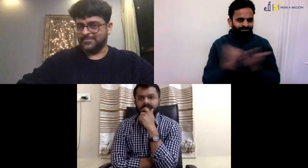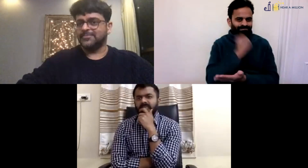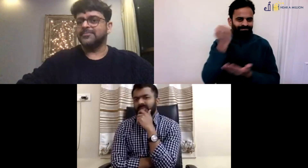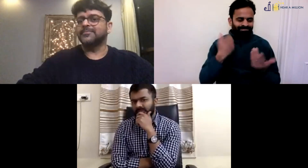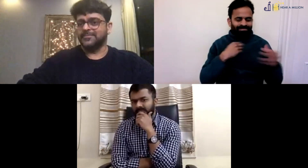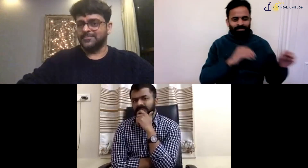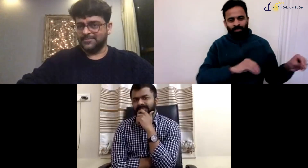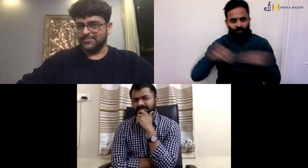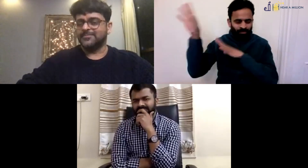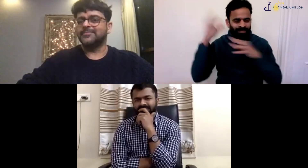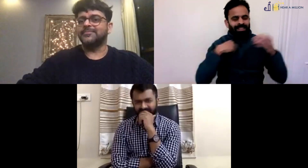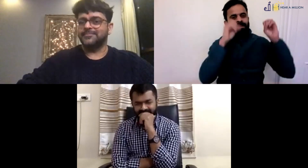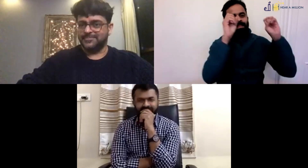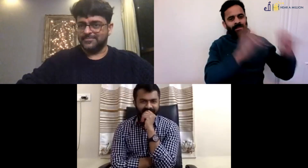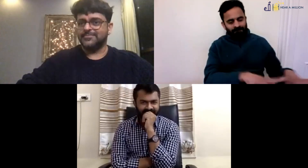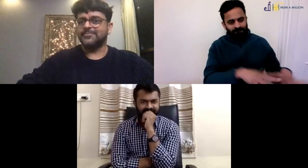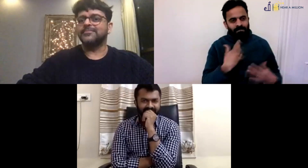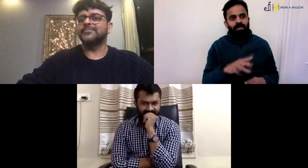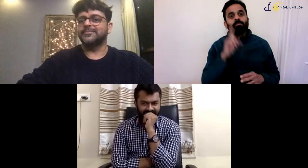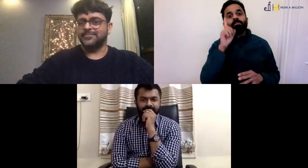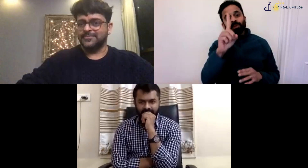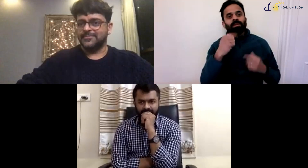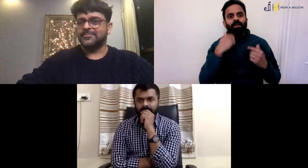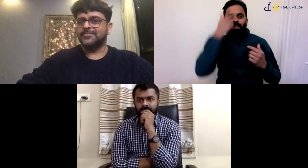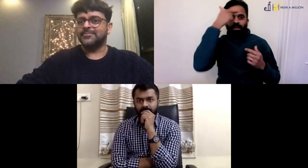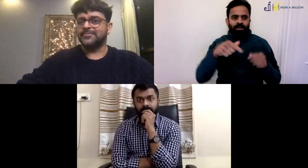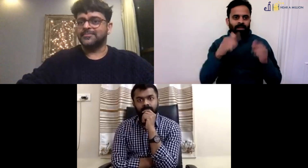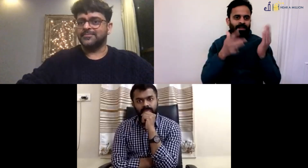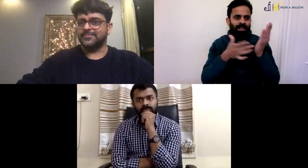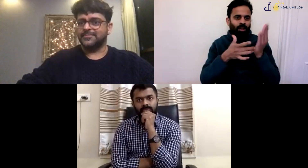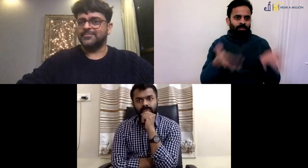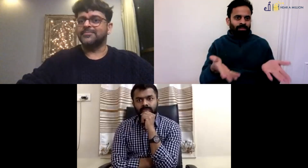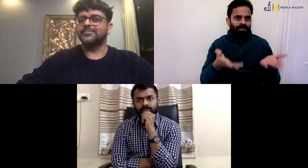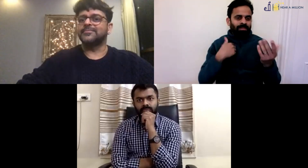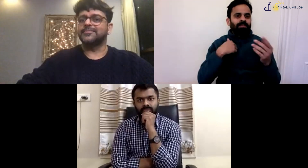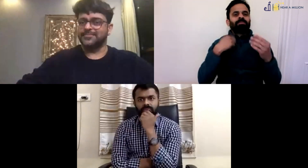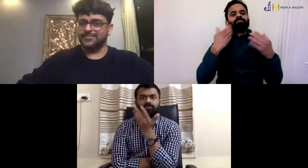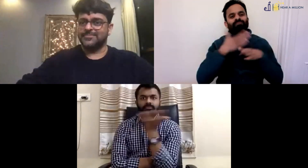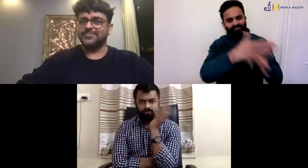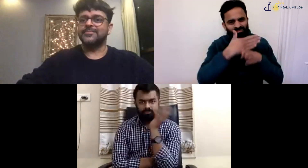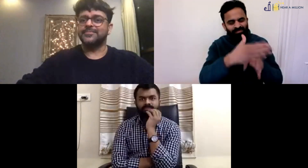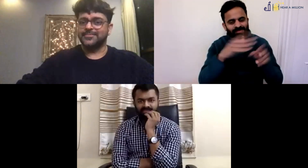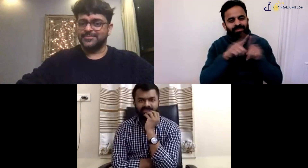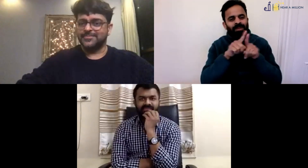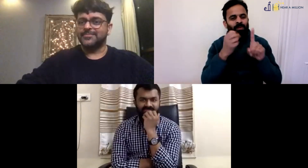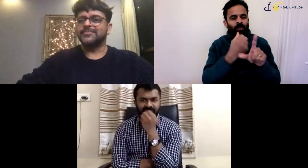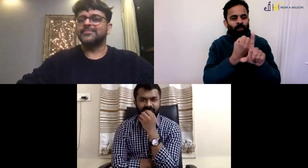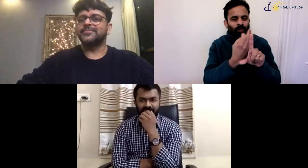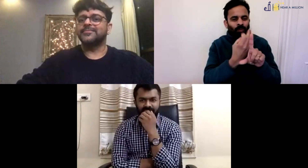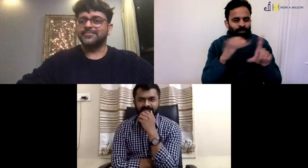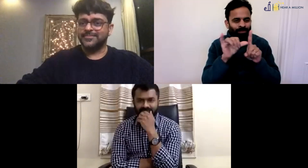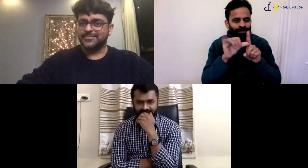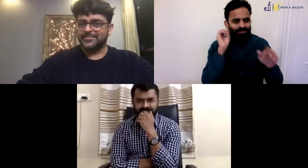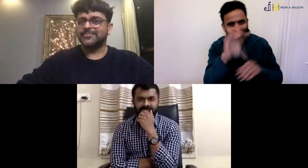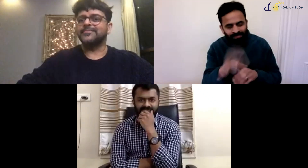yeah, then I left. Of course, I moved there and I left. So, but luckily the technology now, and we're